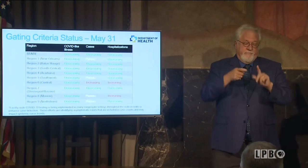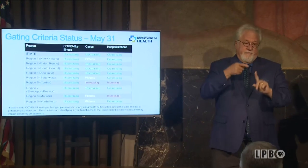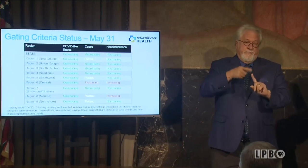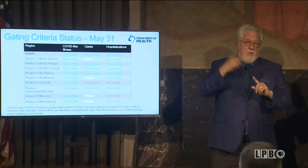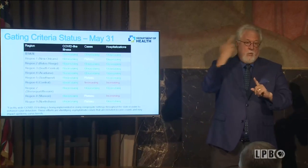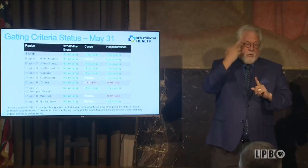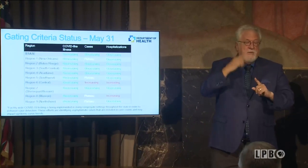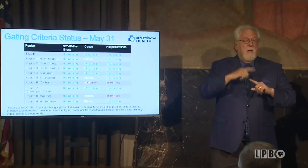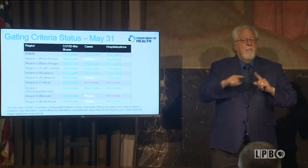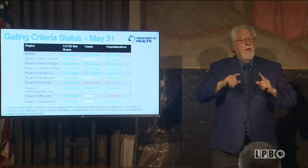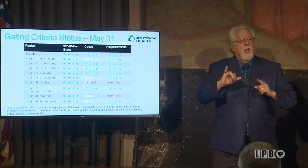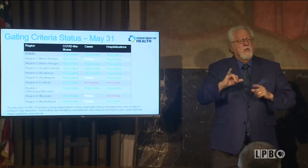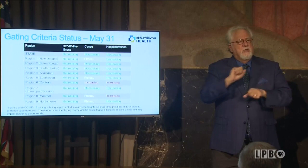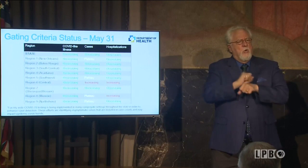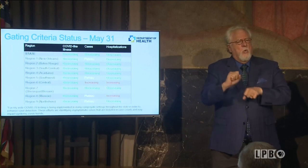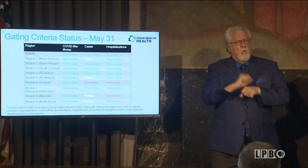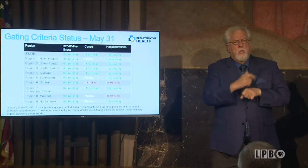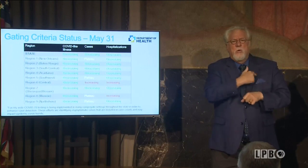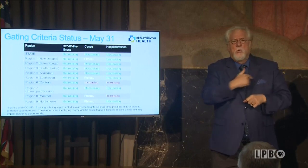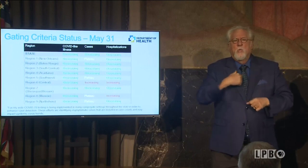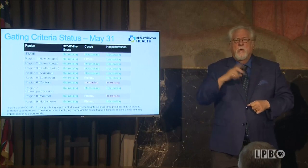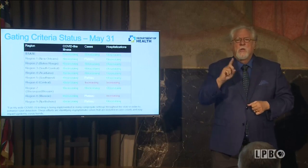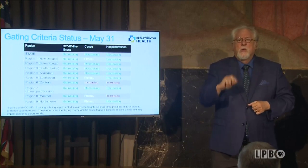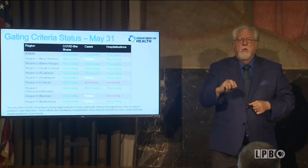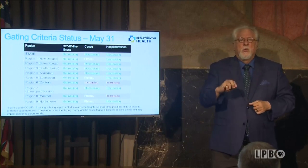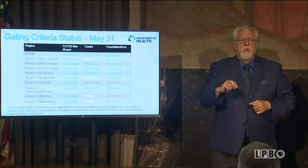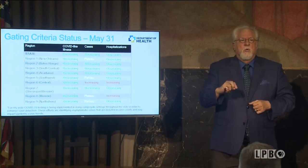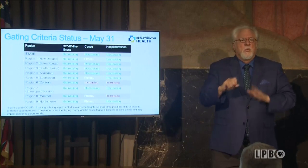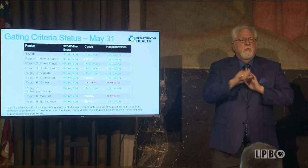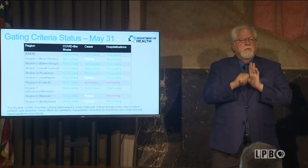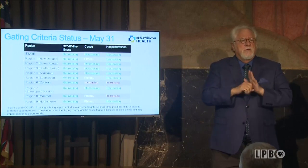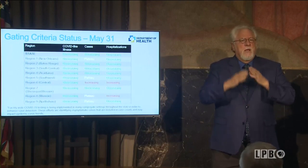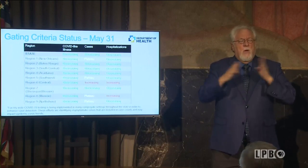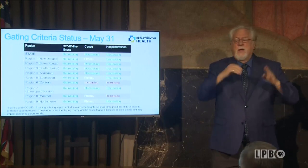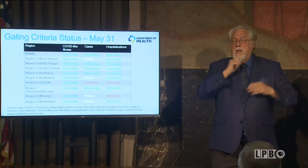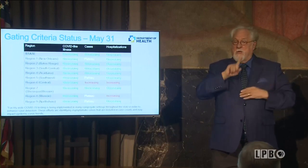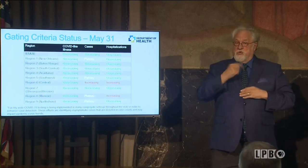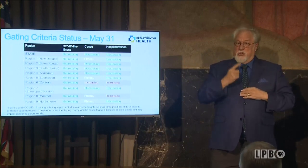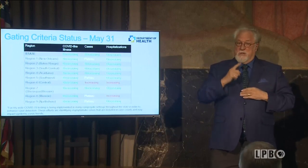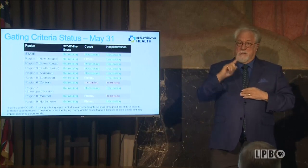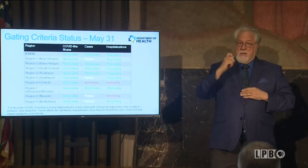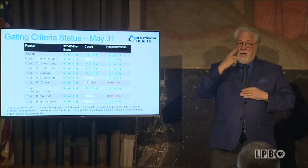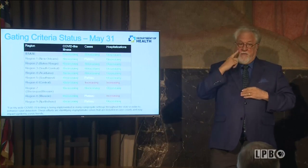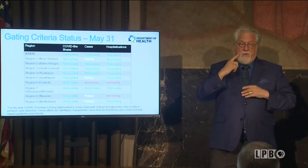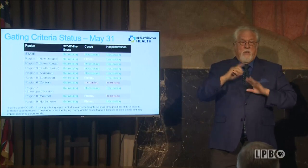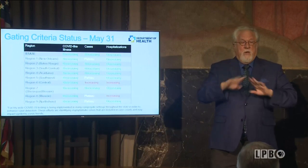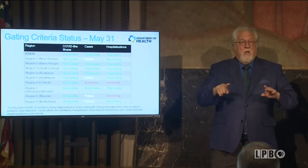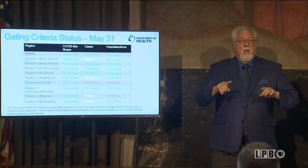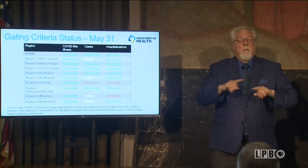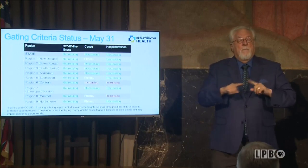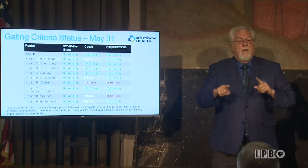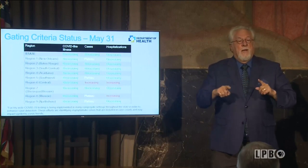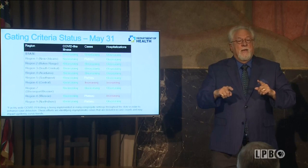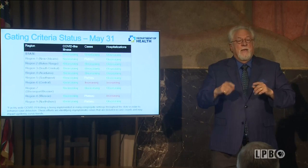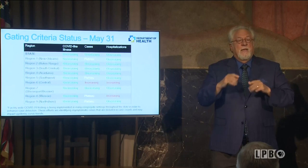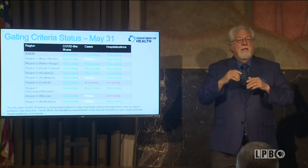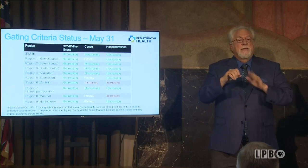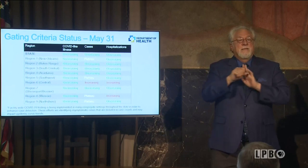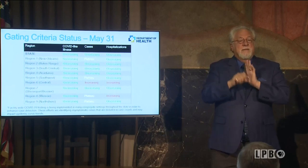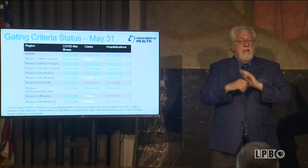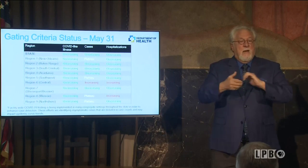But the other is the work that we've been doing as a state, not just as the state government itself, but as state with partners in